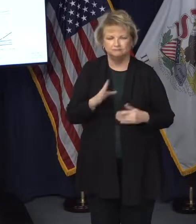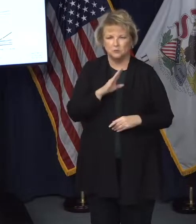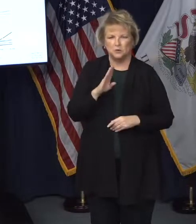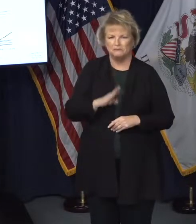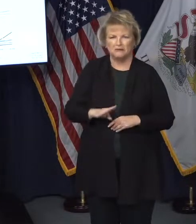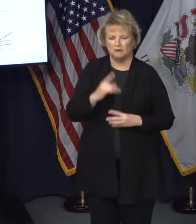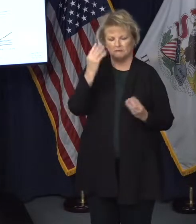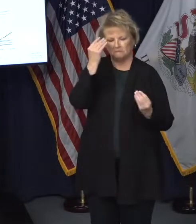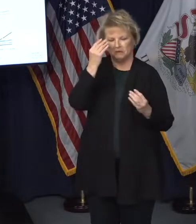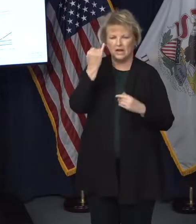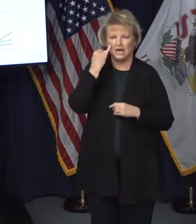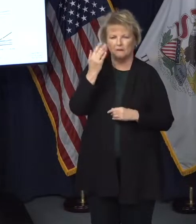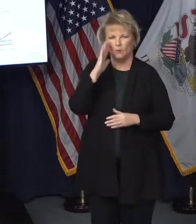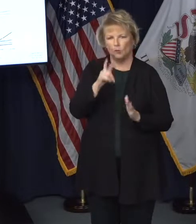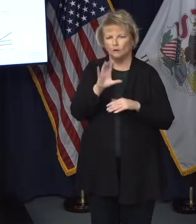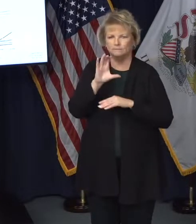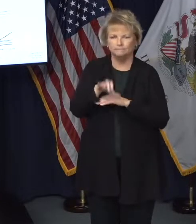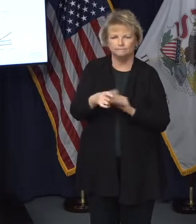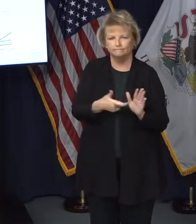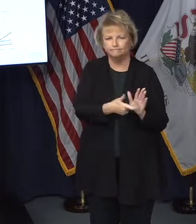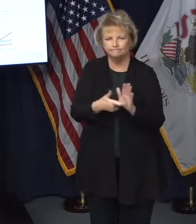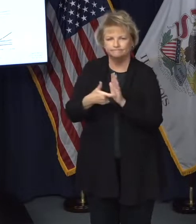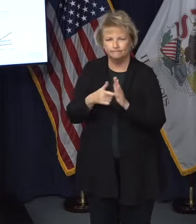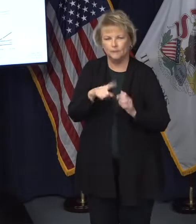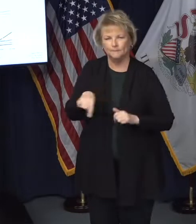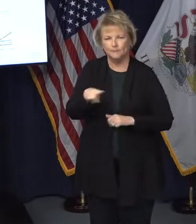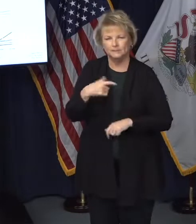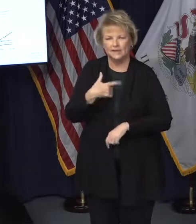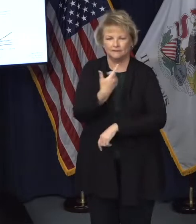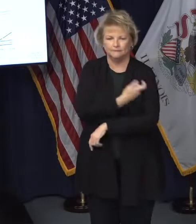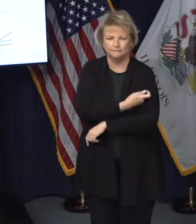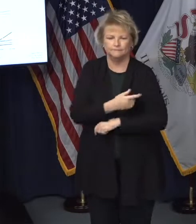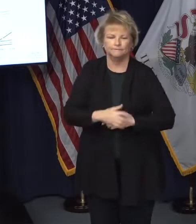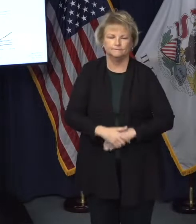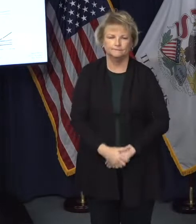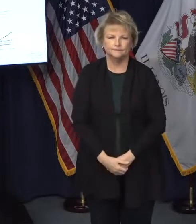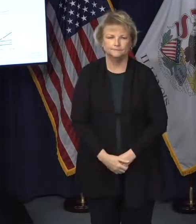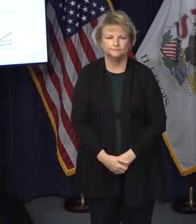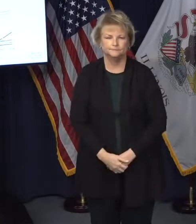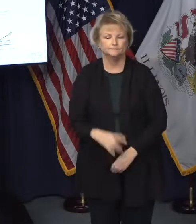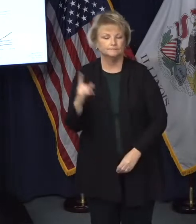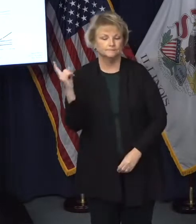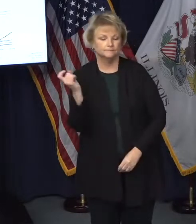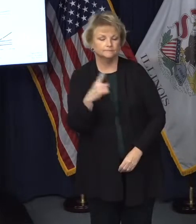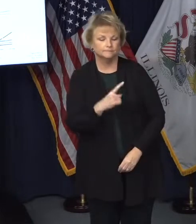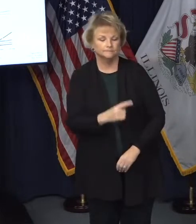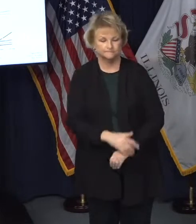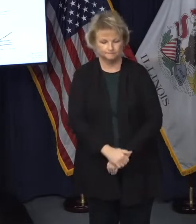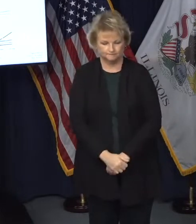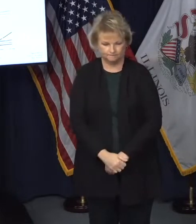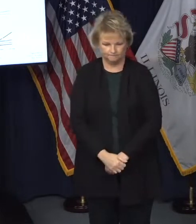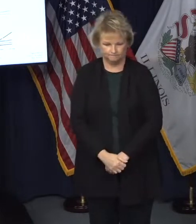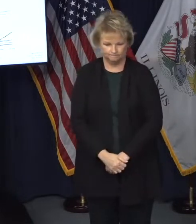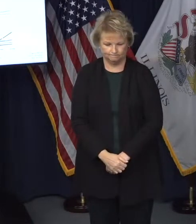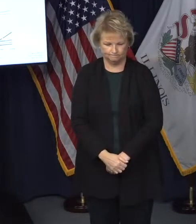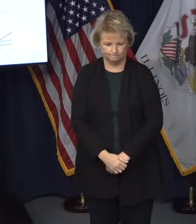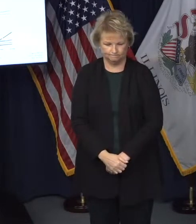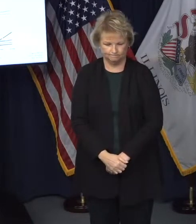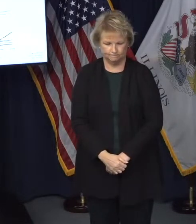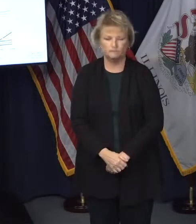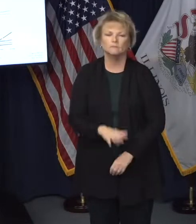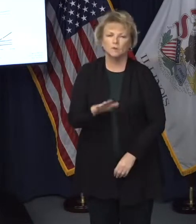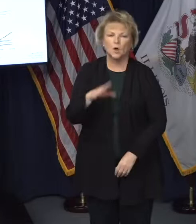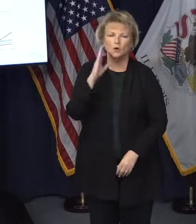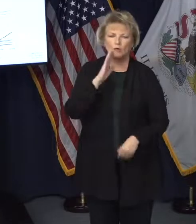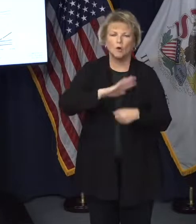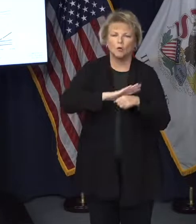considered yet whether it should be a mandatory vaccination for everybody. Dave Dahl at WTAX. Not to diminish the seriousness